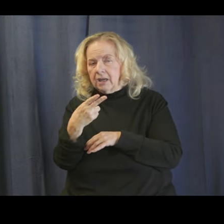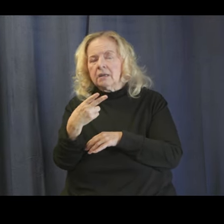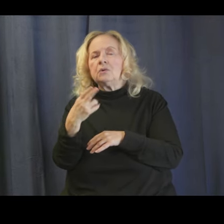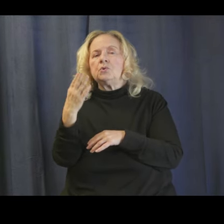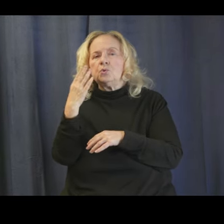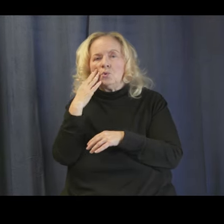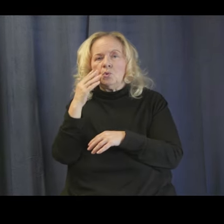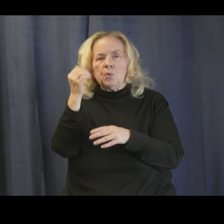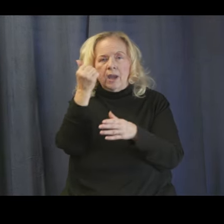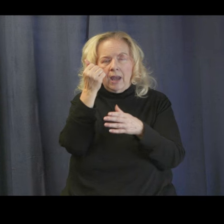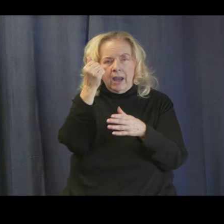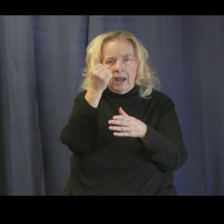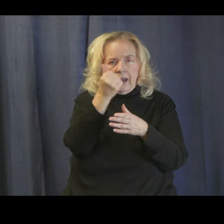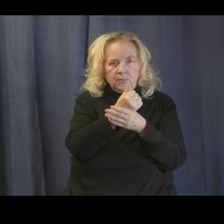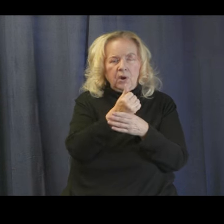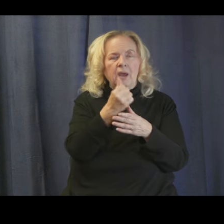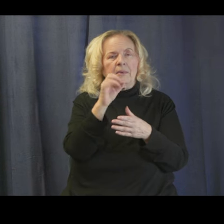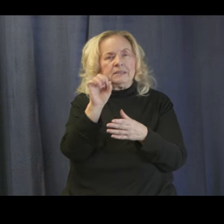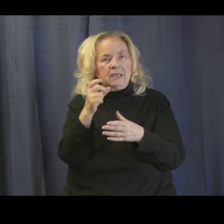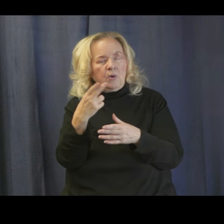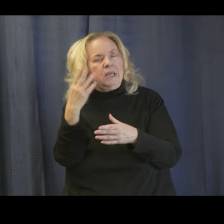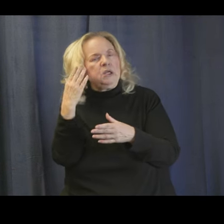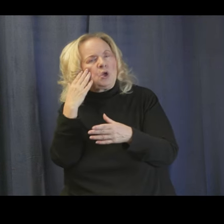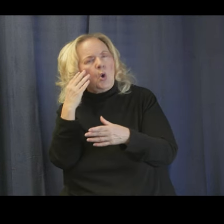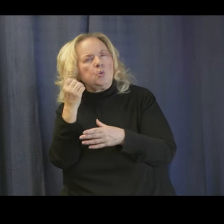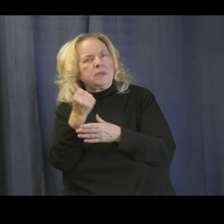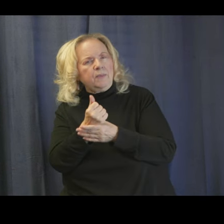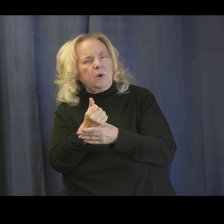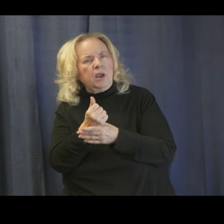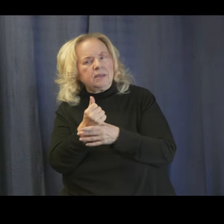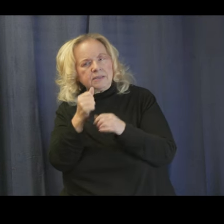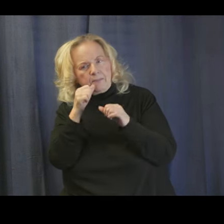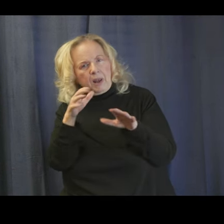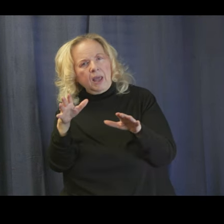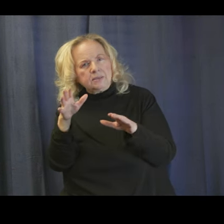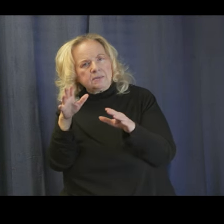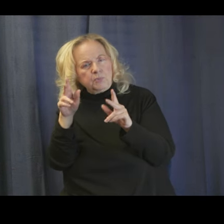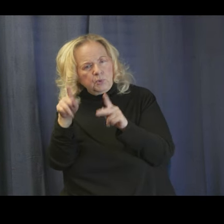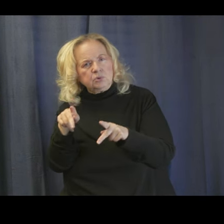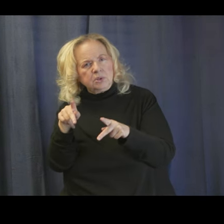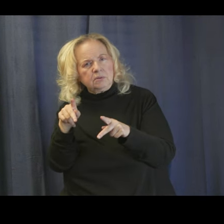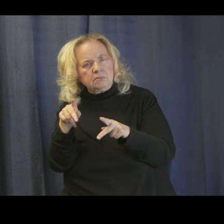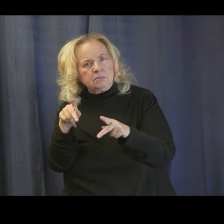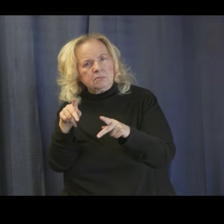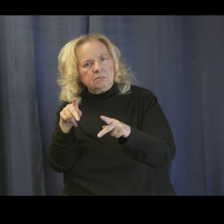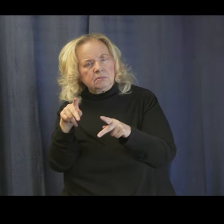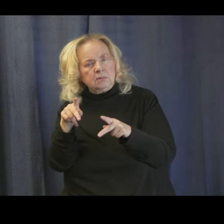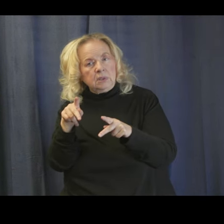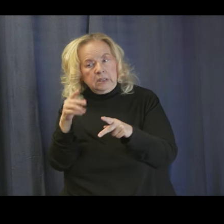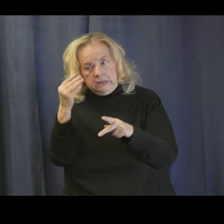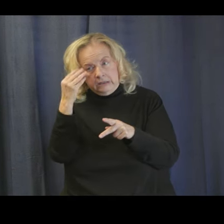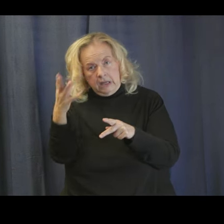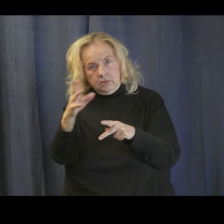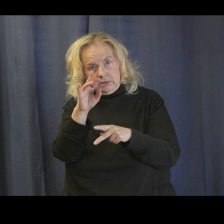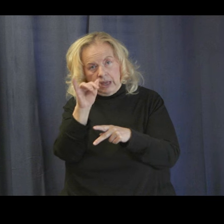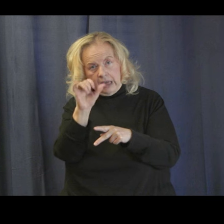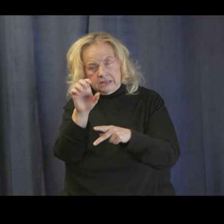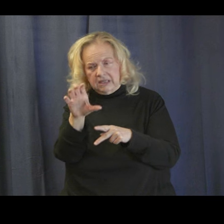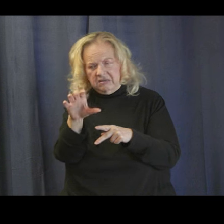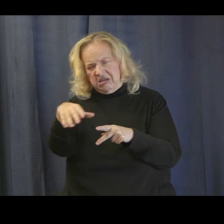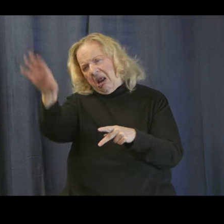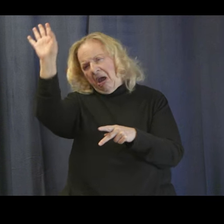Abraham and Sarah. And he knows that Abraham is a blessed individual. And so he tells